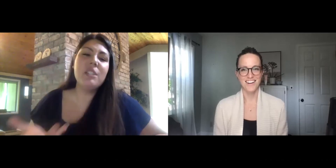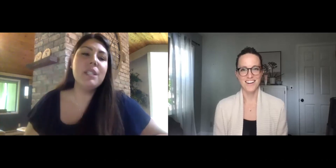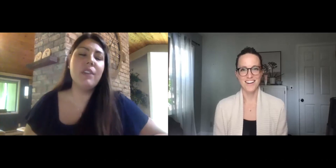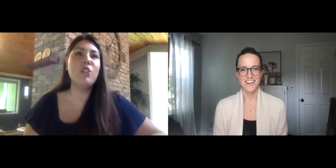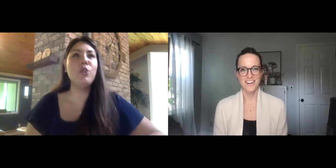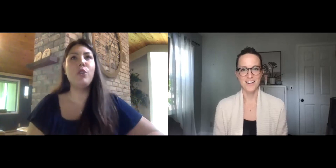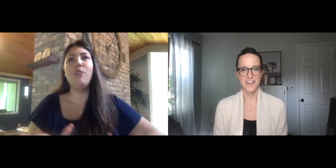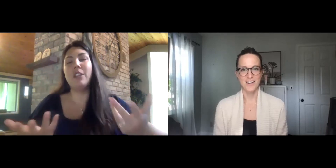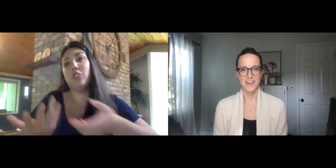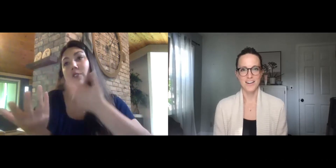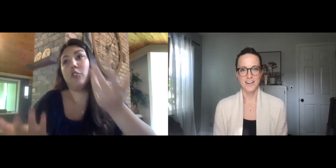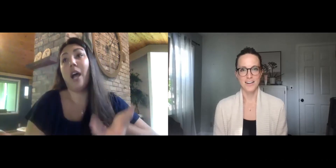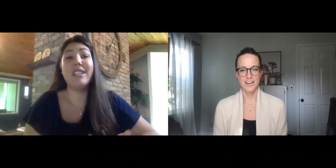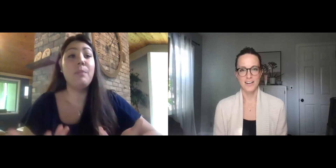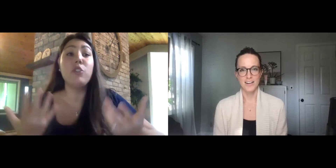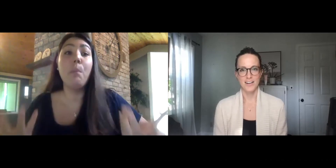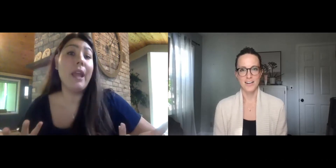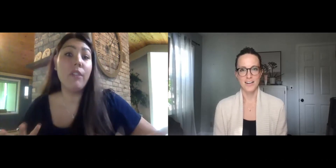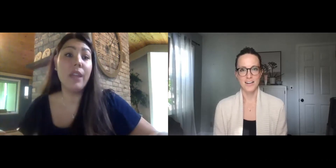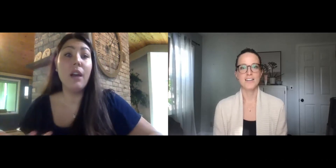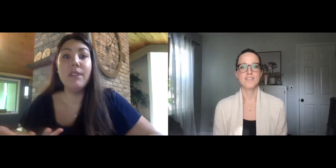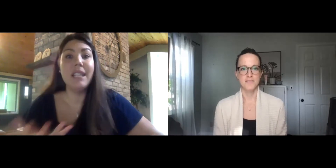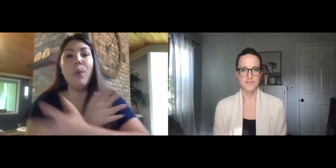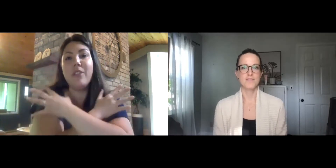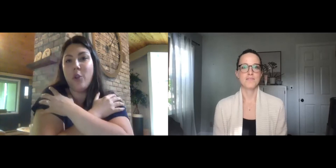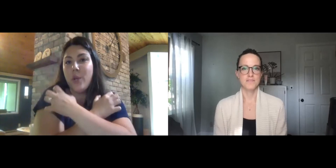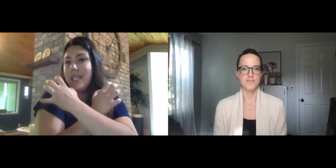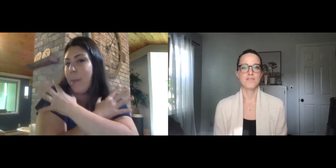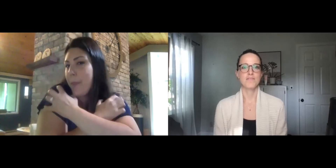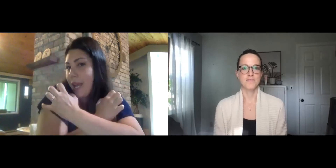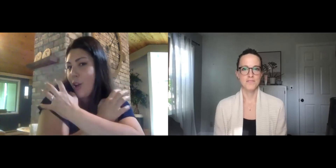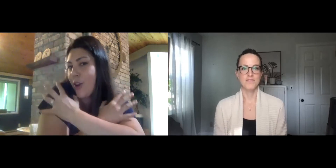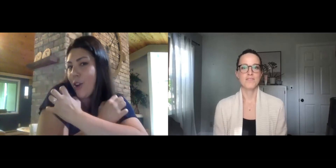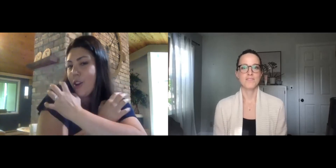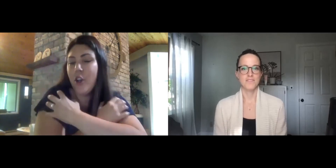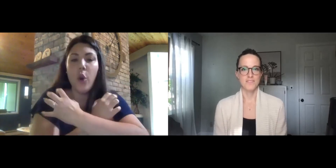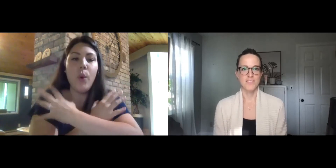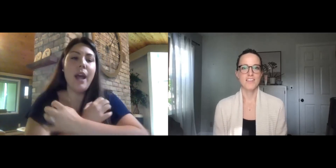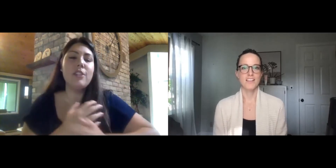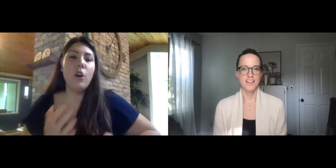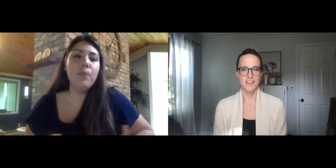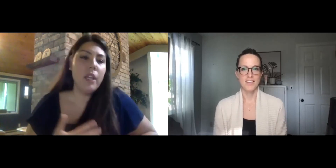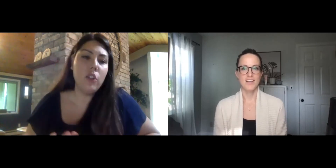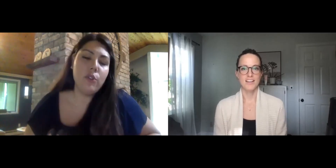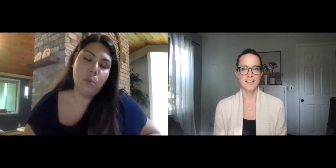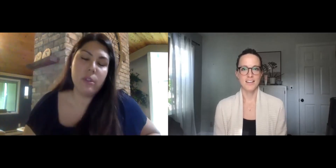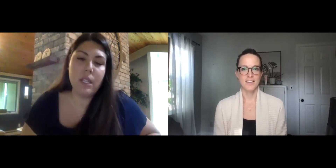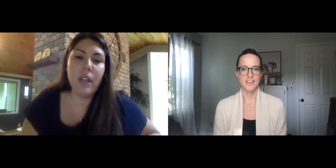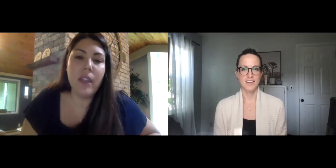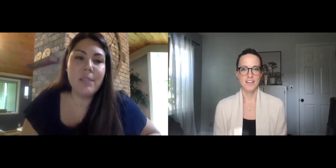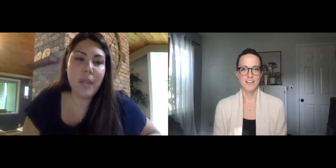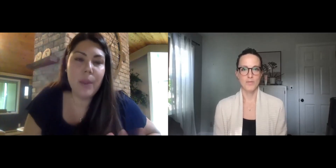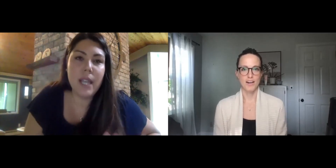whatever's specific to you, if your child has a special bear that they love to sleep with, you could sign bear or whatnot. So, those are more